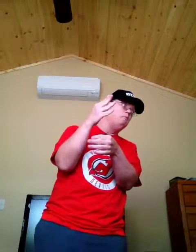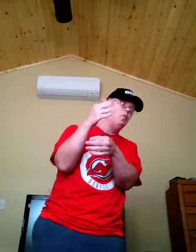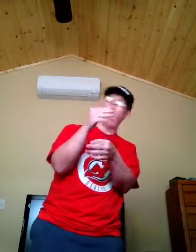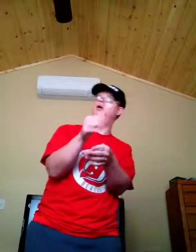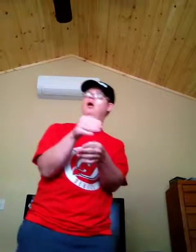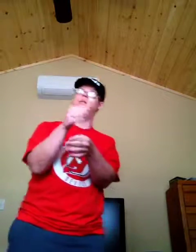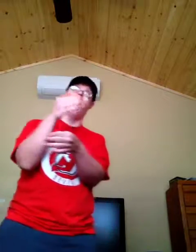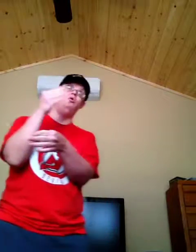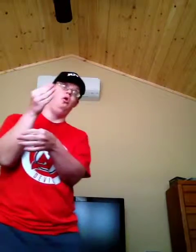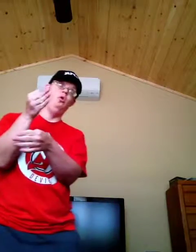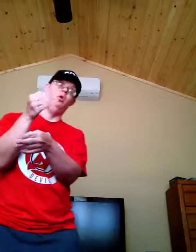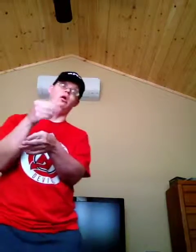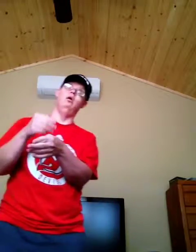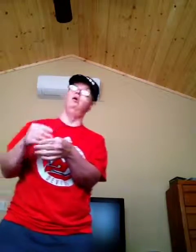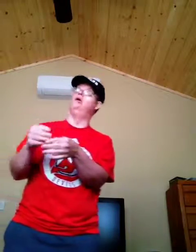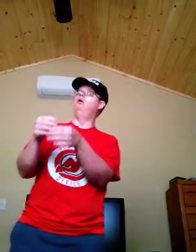more about New York.